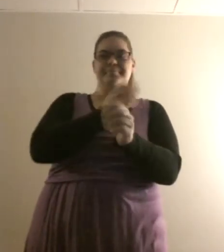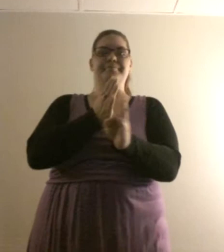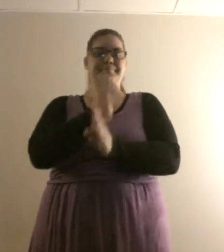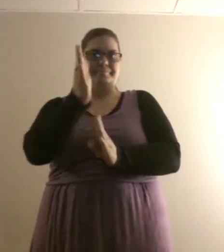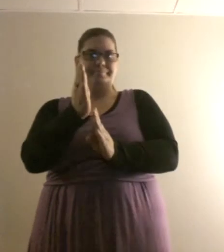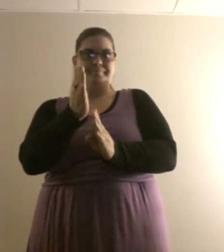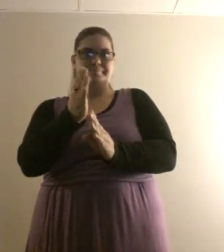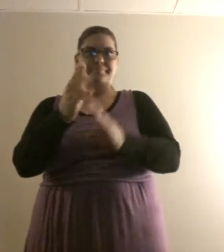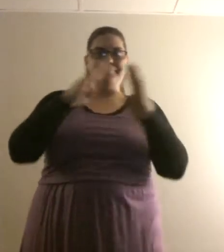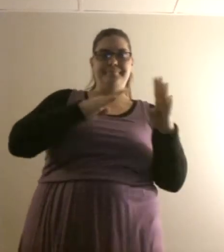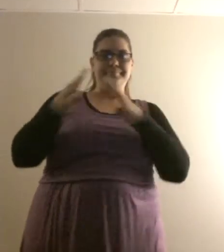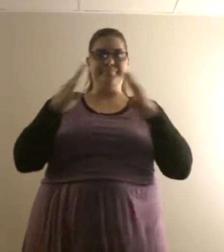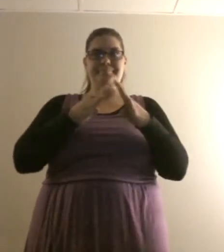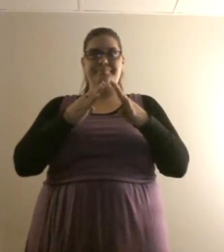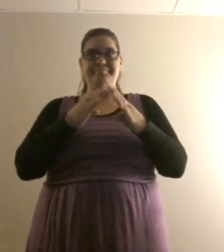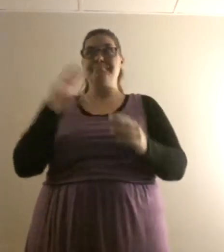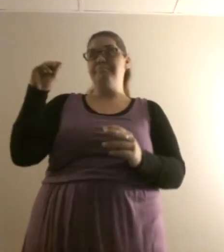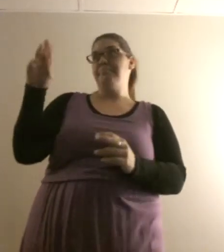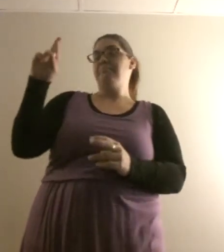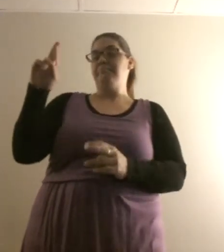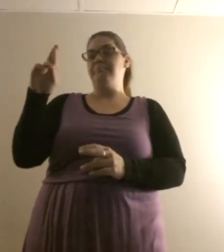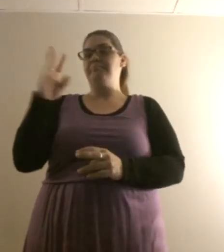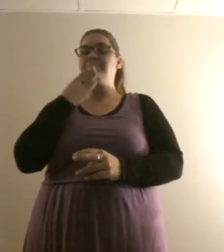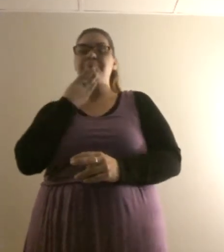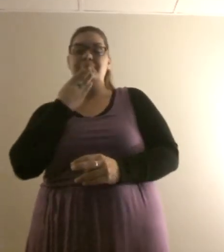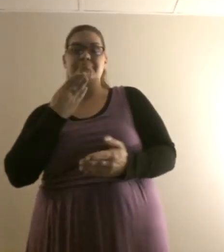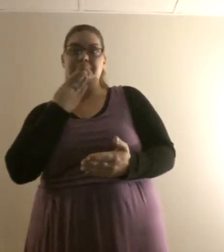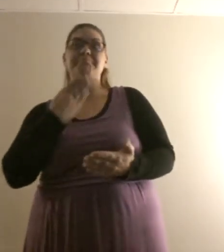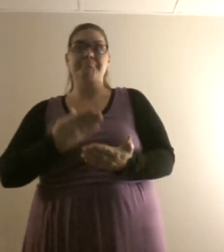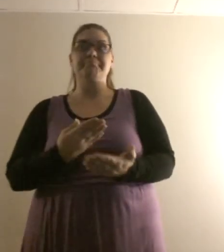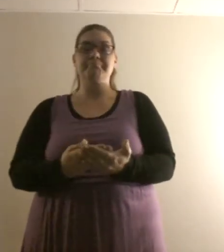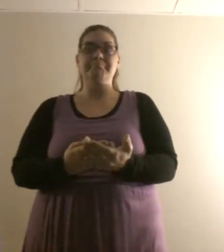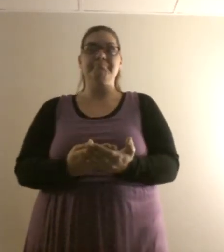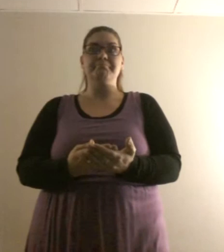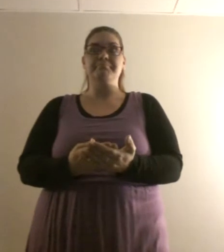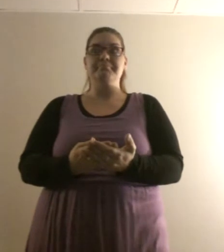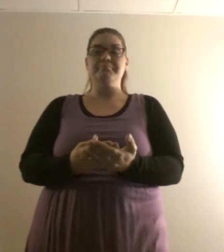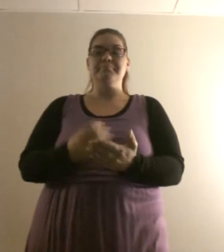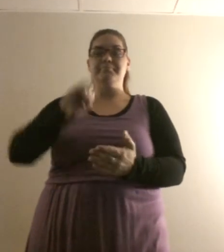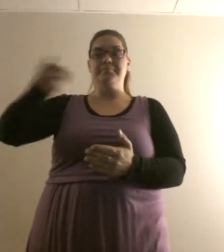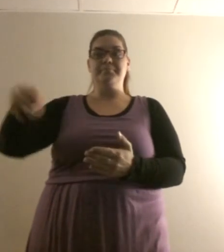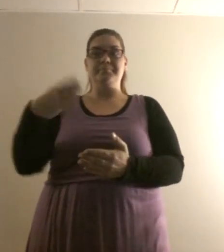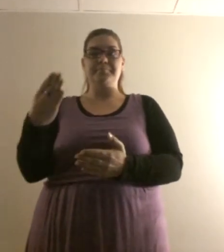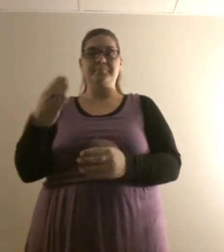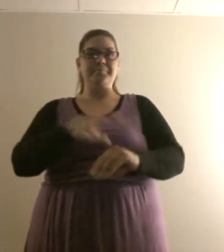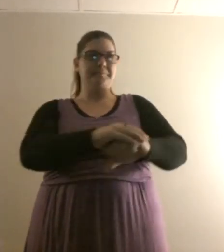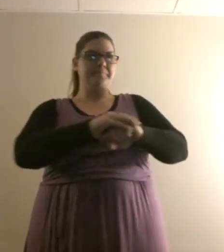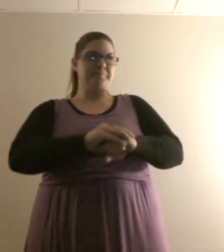them. And also, they've proven to the British now that they can really fight. And the British aren't going to get this done so